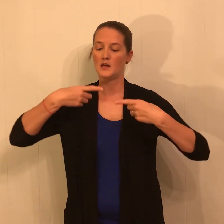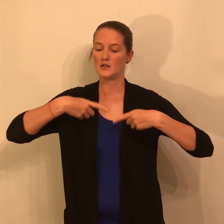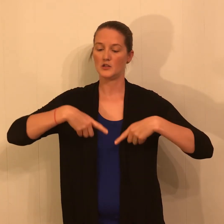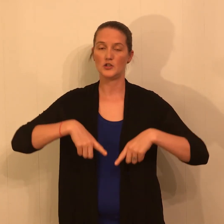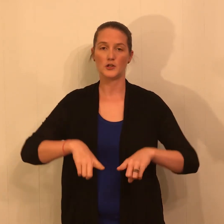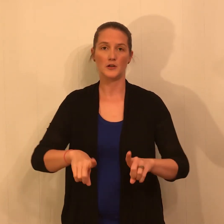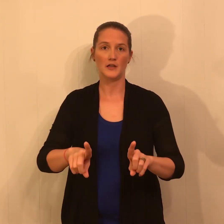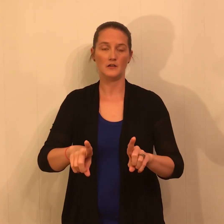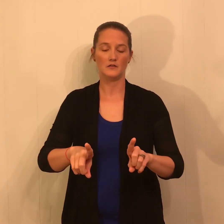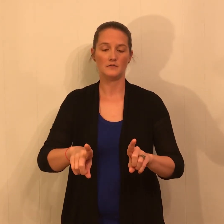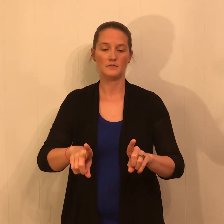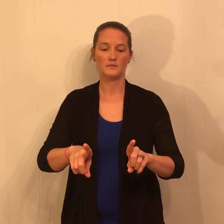during,